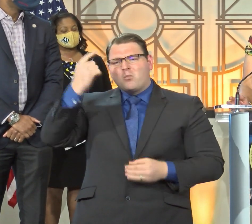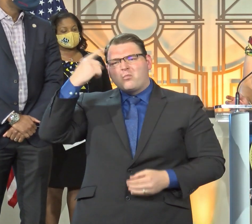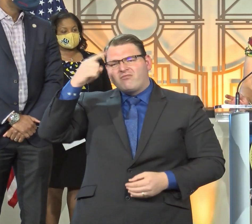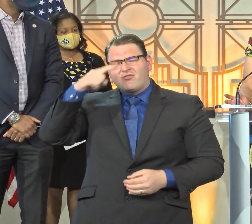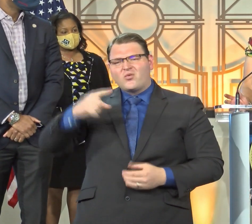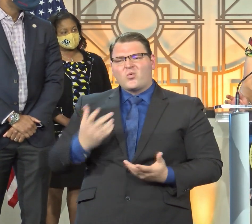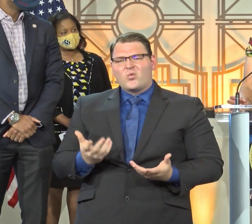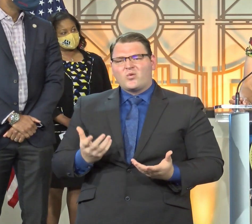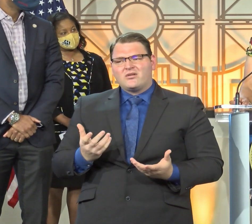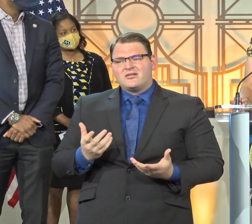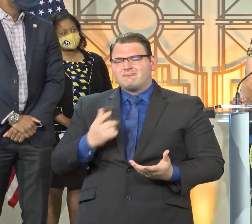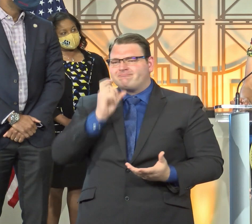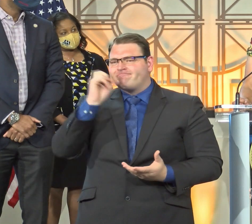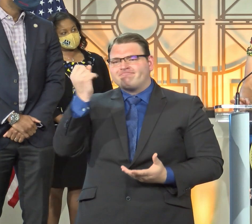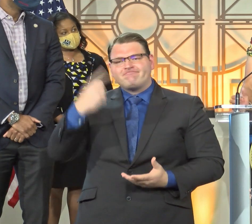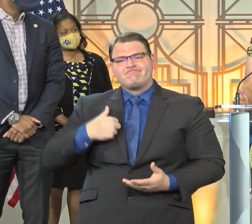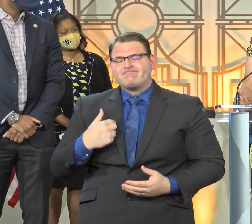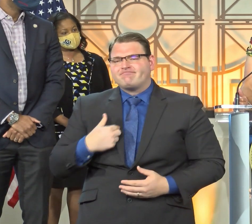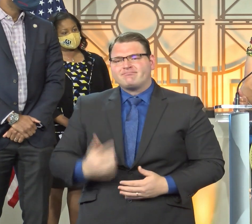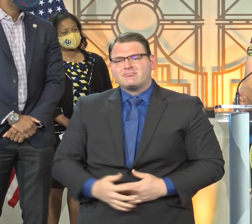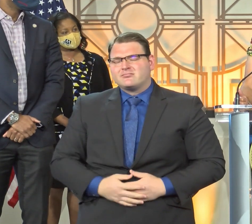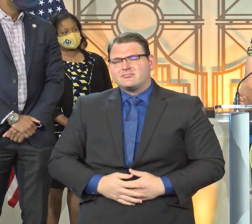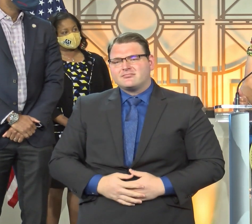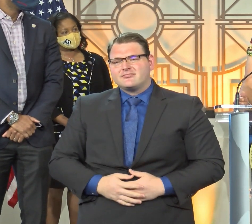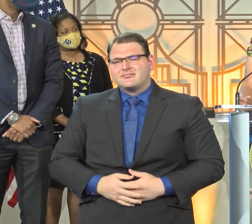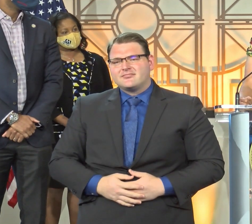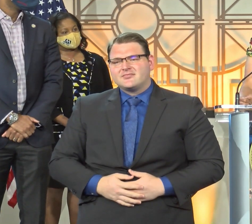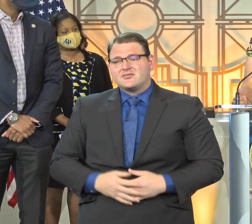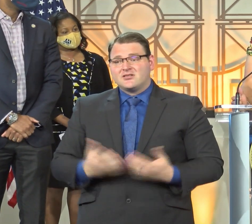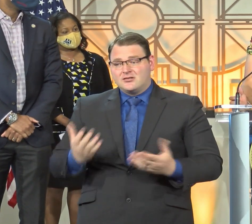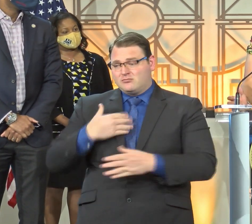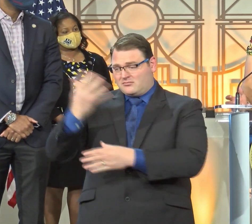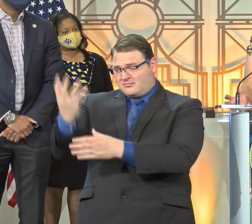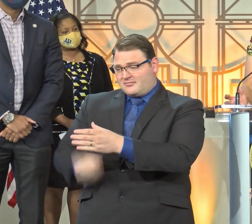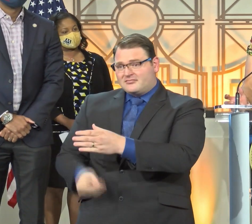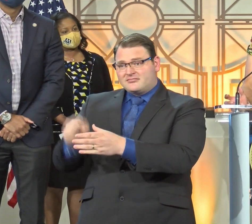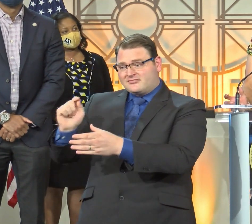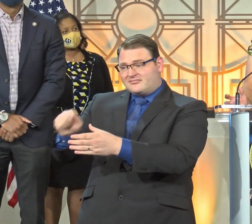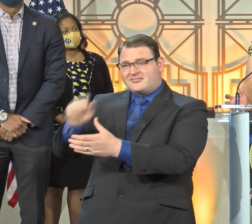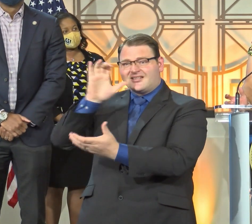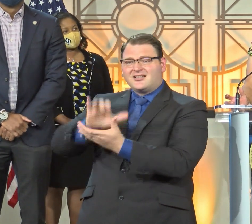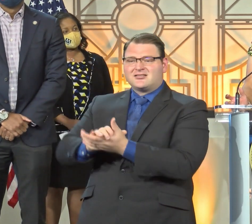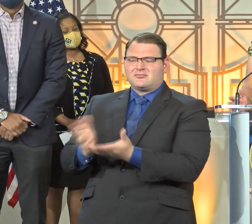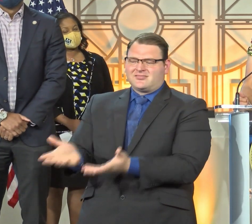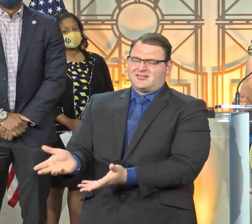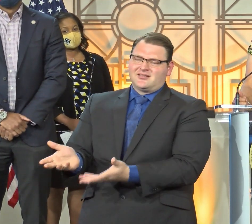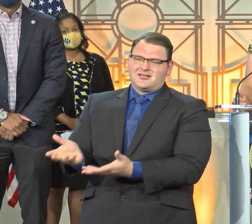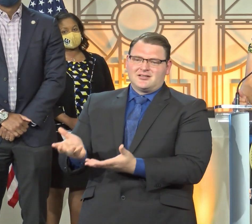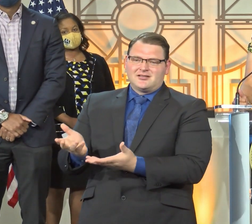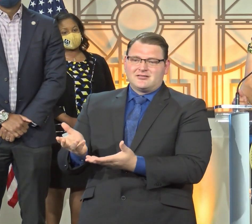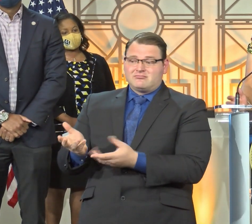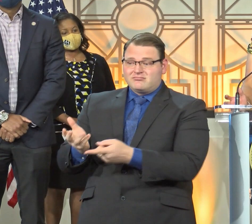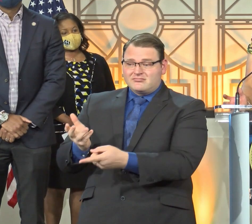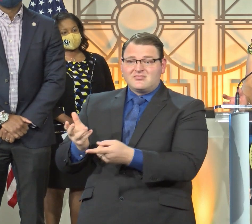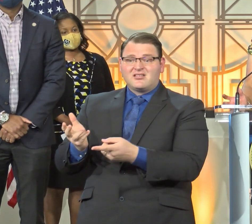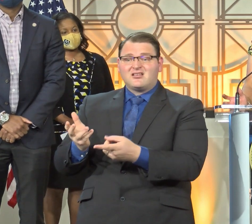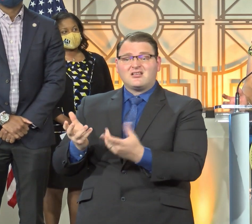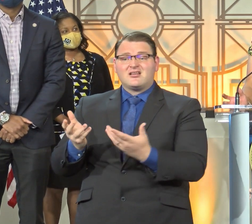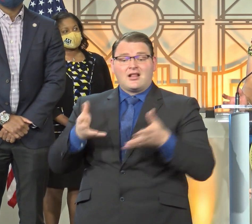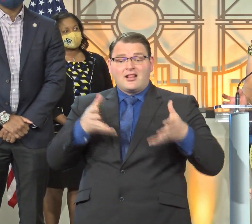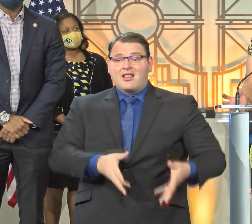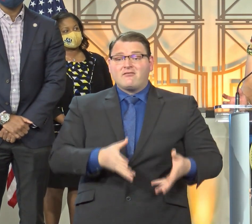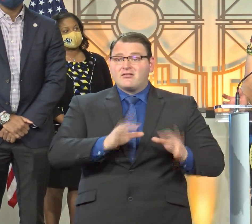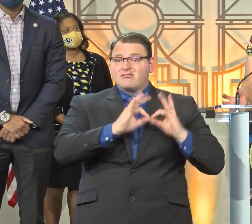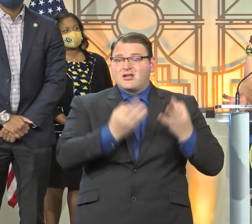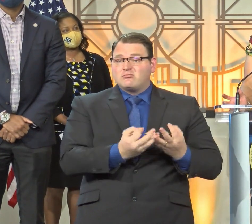My husband left behind family. He left behind his fraternity brothers. He left behind his co-workers. He left behind